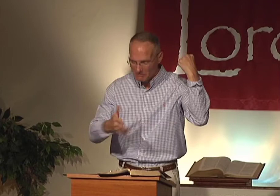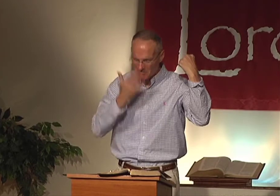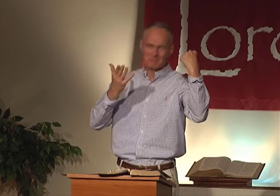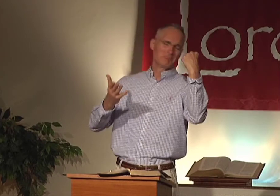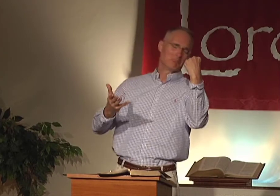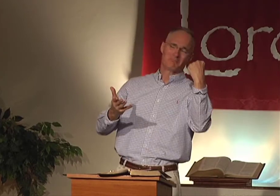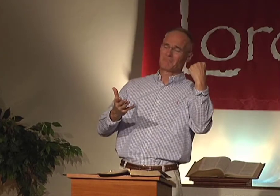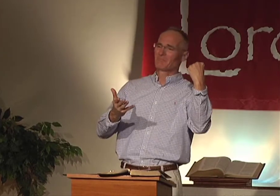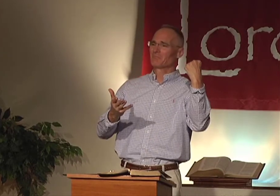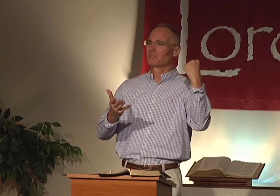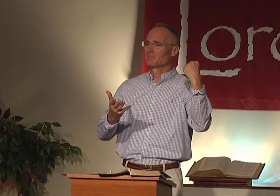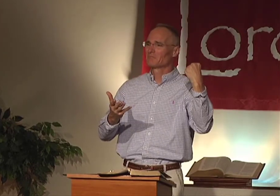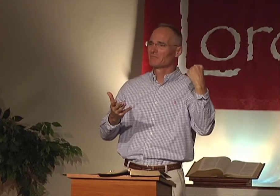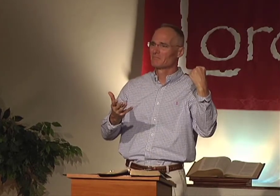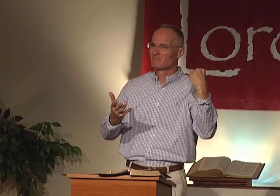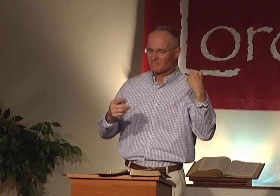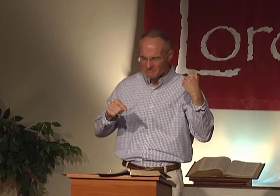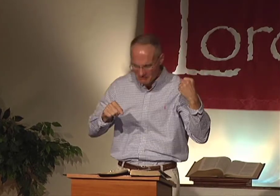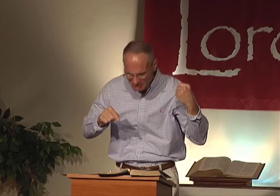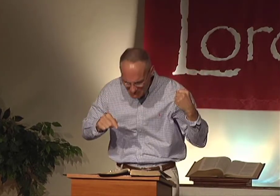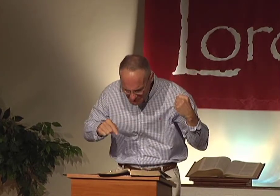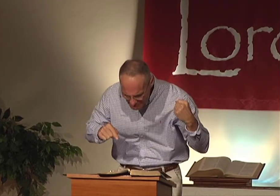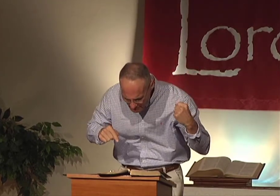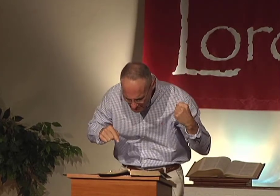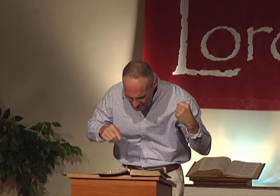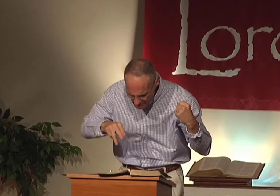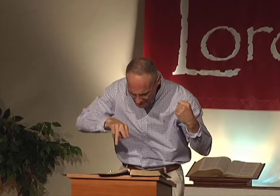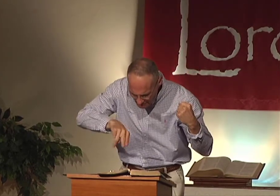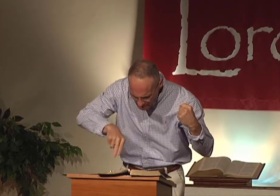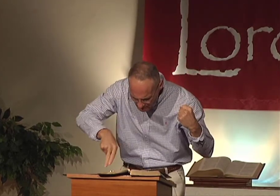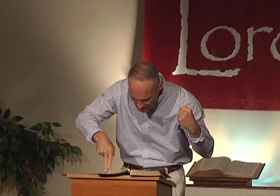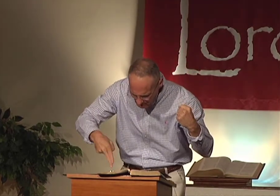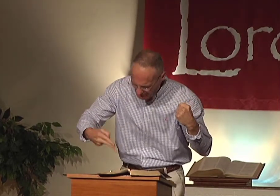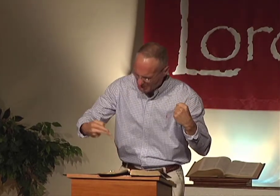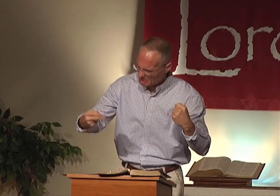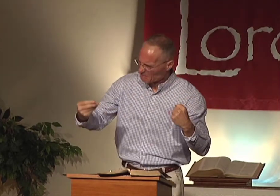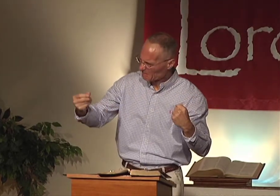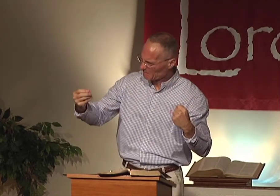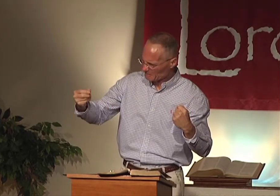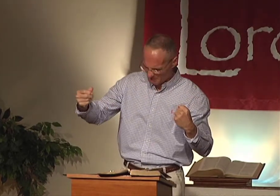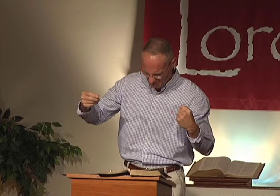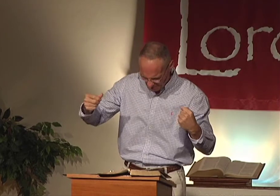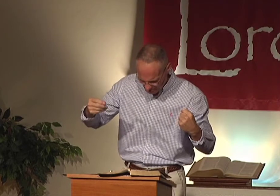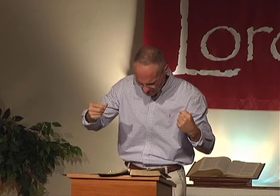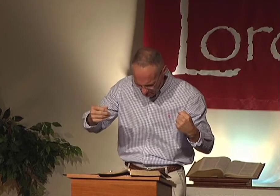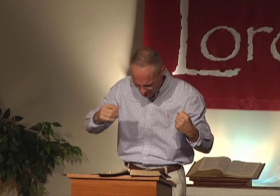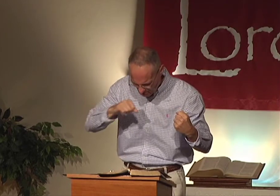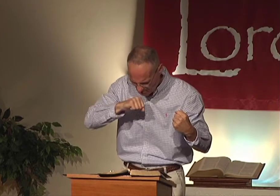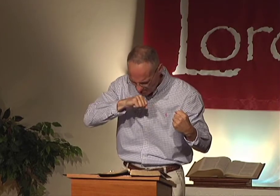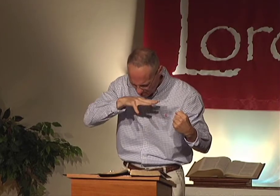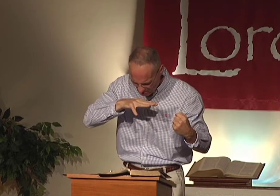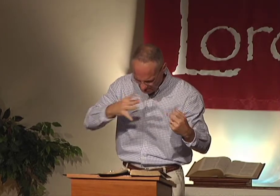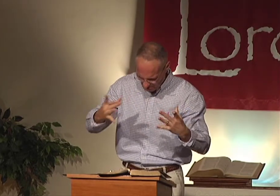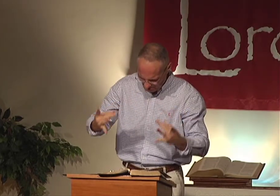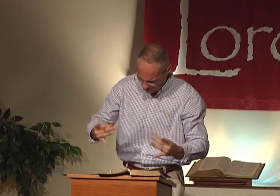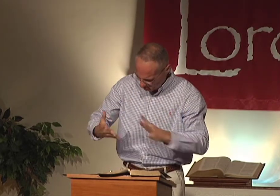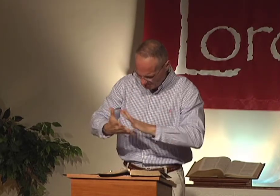look down what's in there. Sometimes it smells, it's awful. And you clean it out, it's gross. It's filthy,